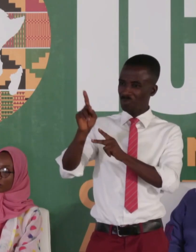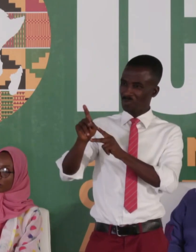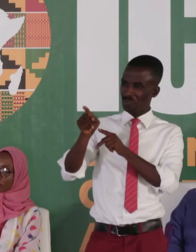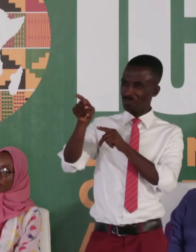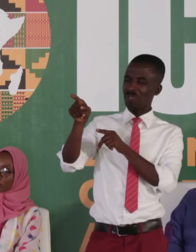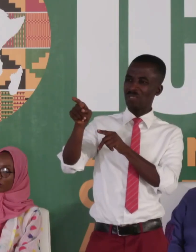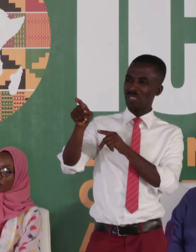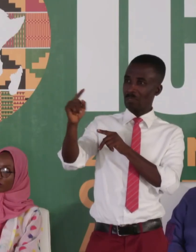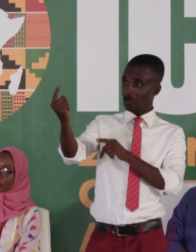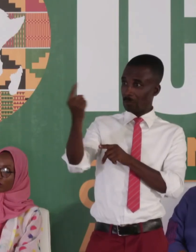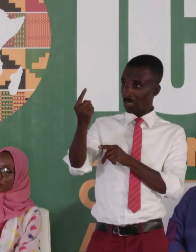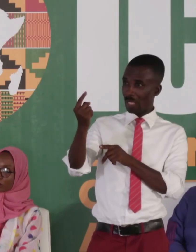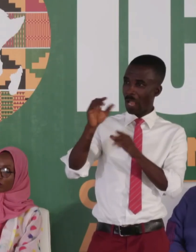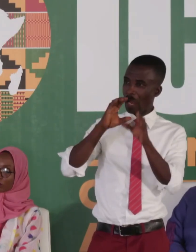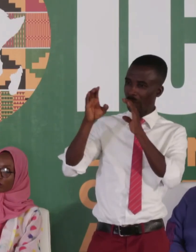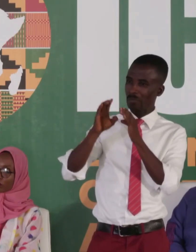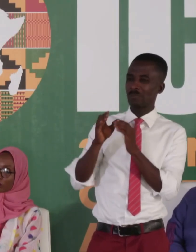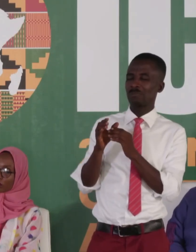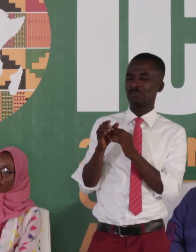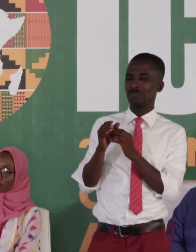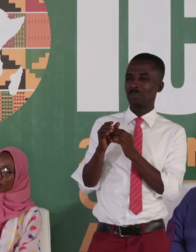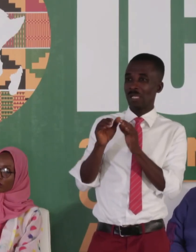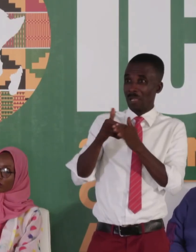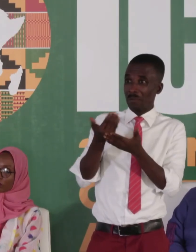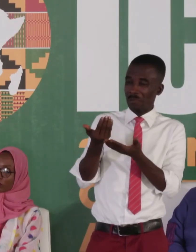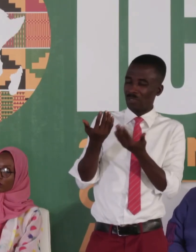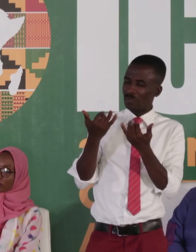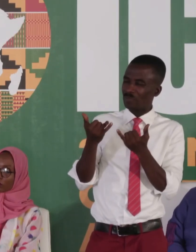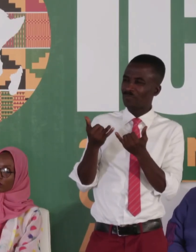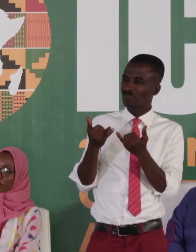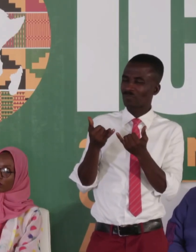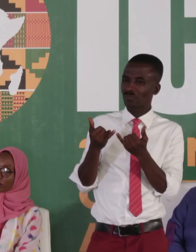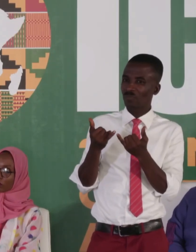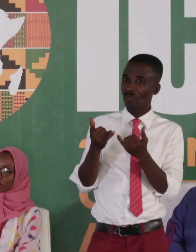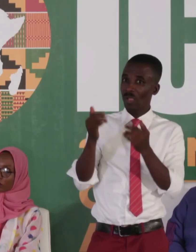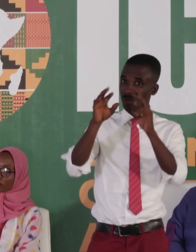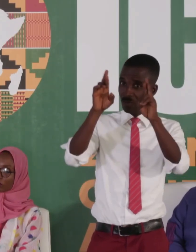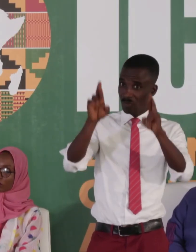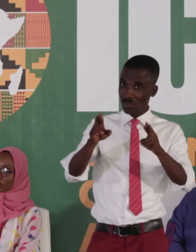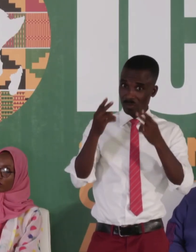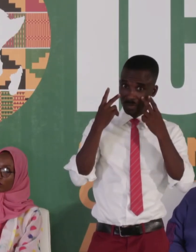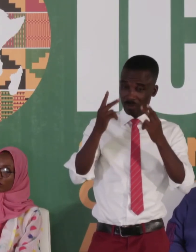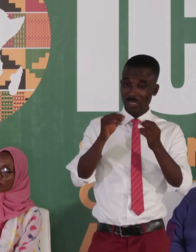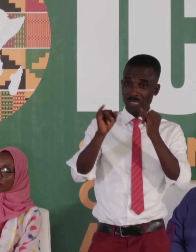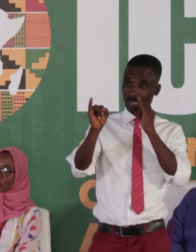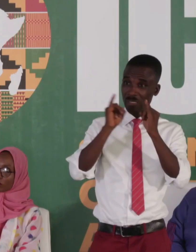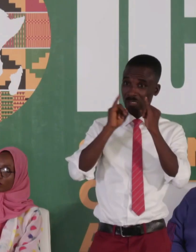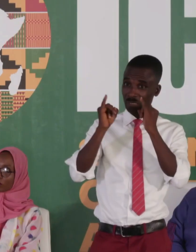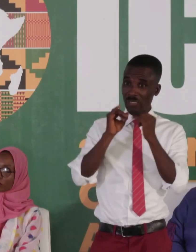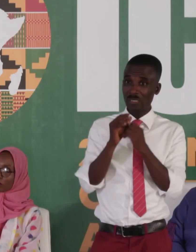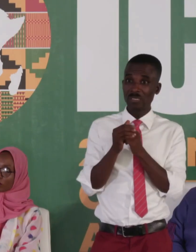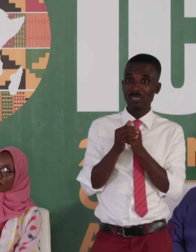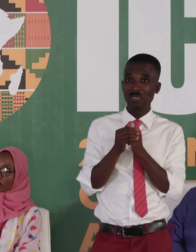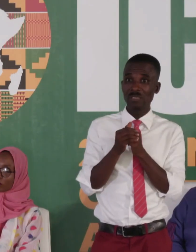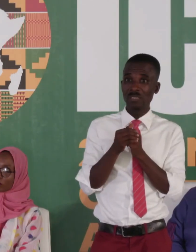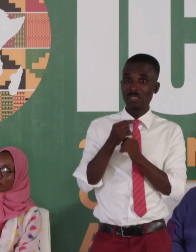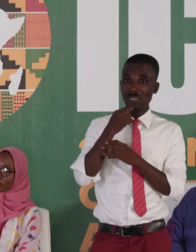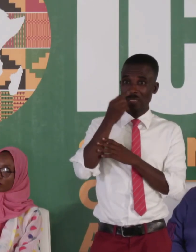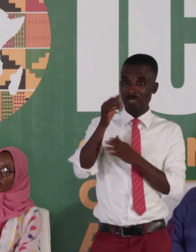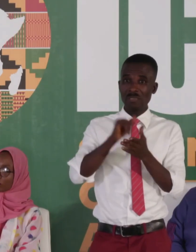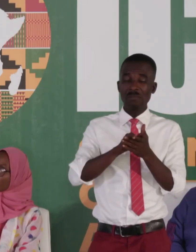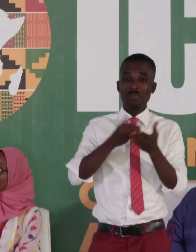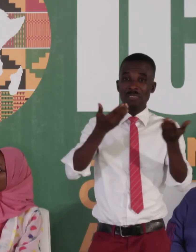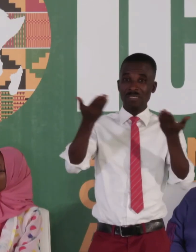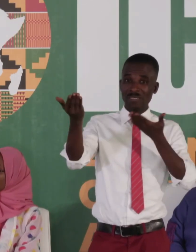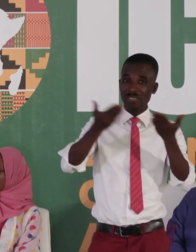whenever insecurity sets in. From the results from the interview pointed to service